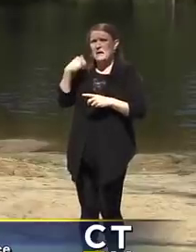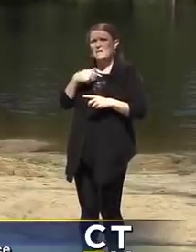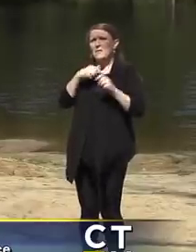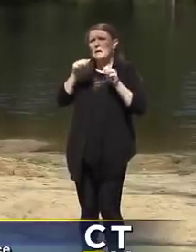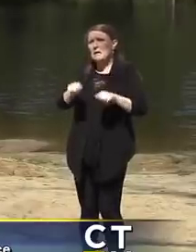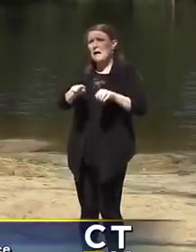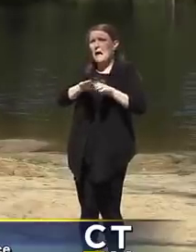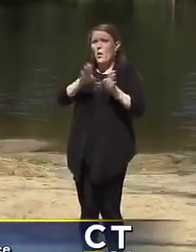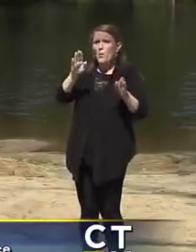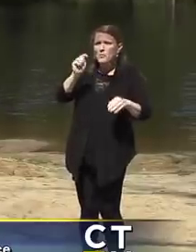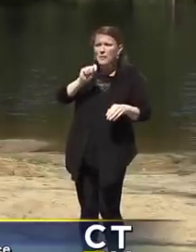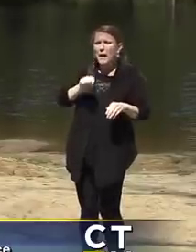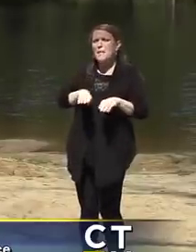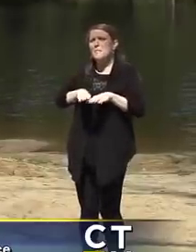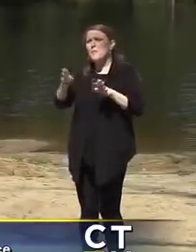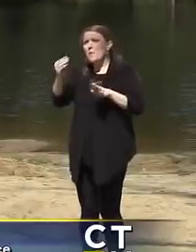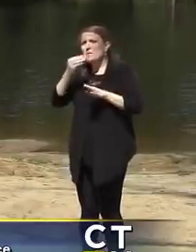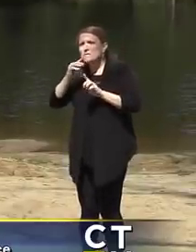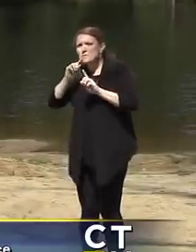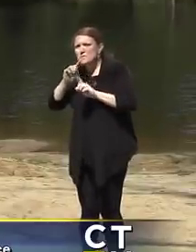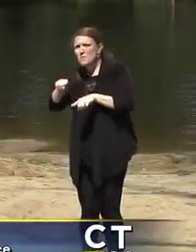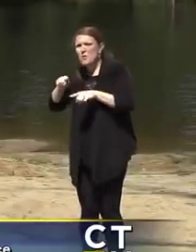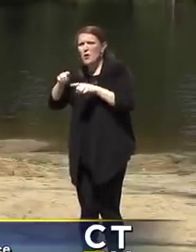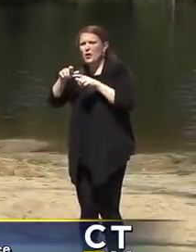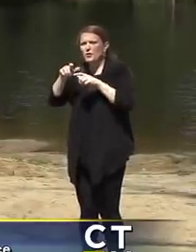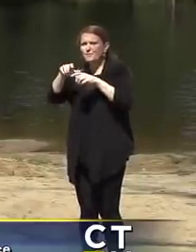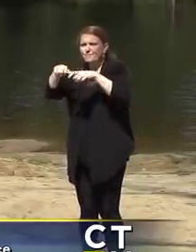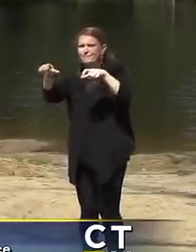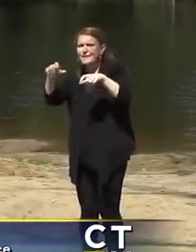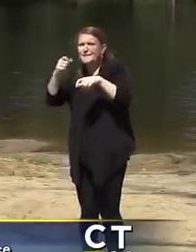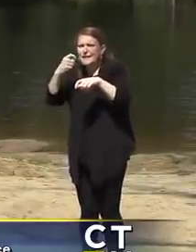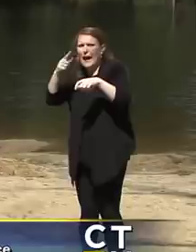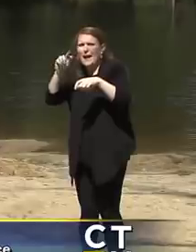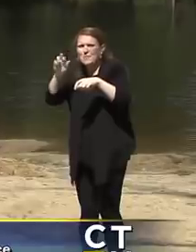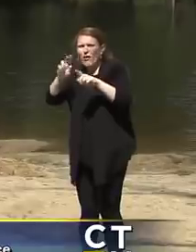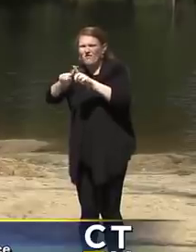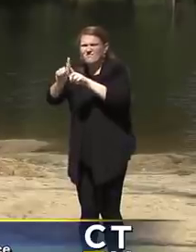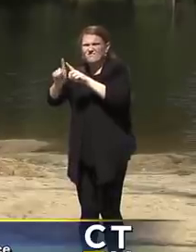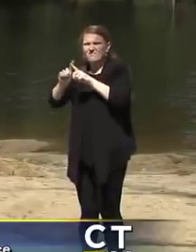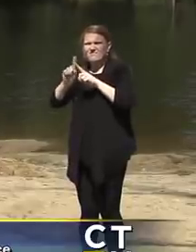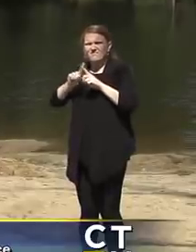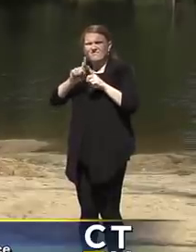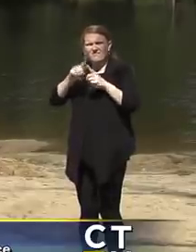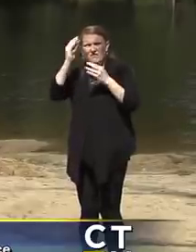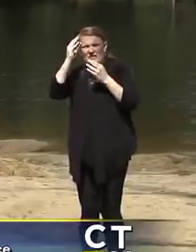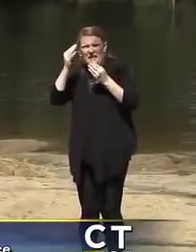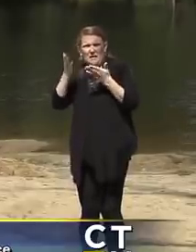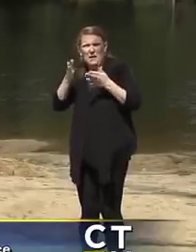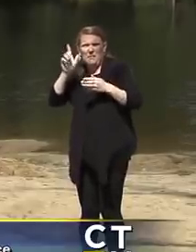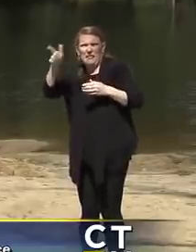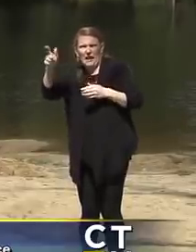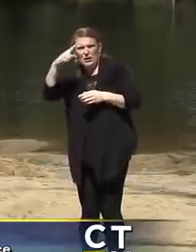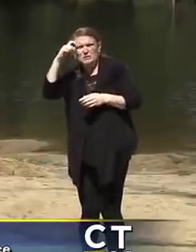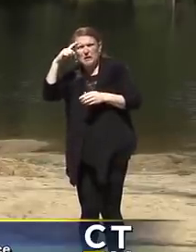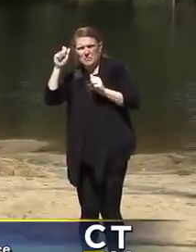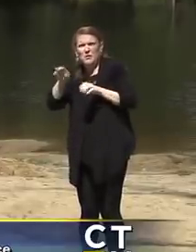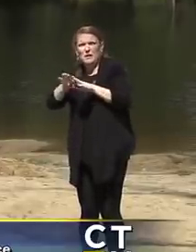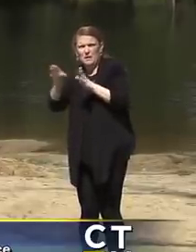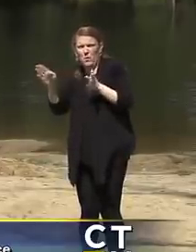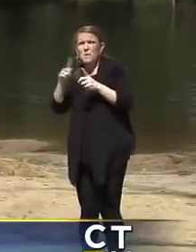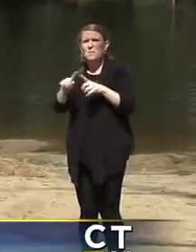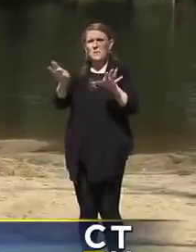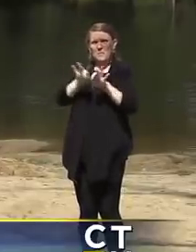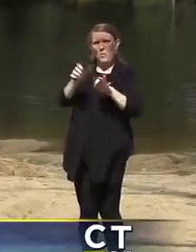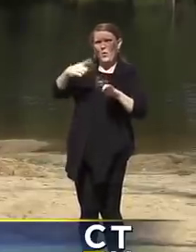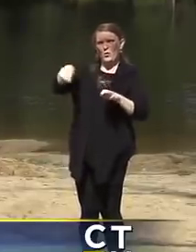summer, but we are providing for portable toilets in many locations. But just plan ahead. In some cases, this means not coming for